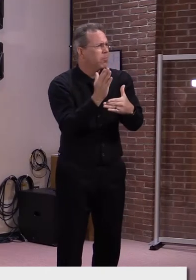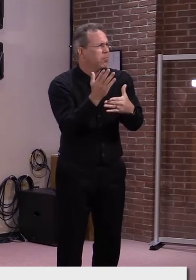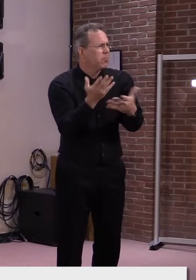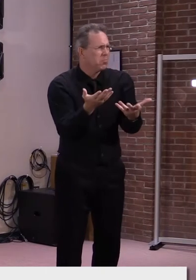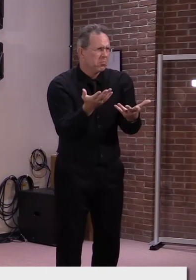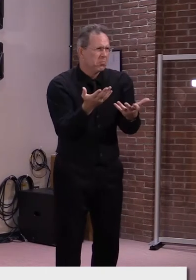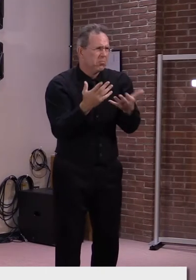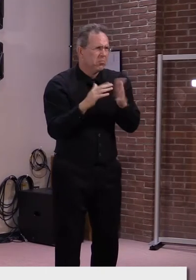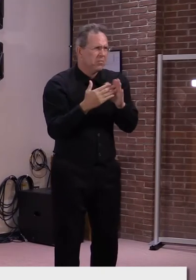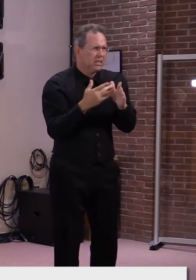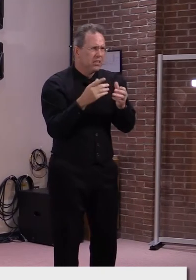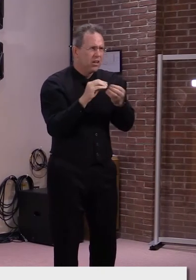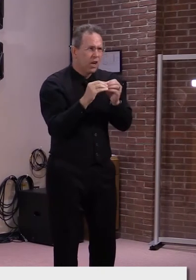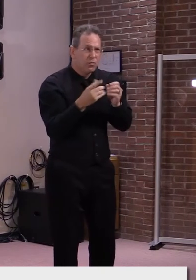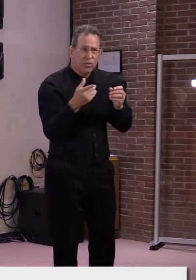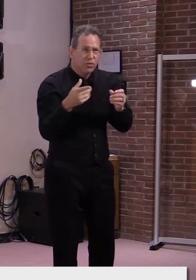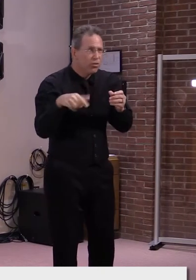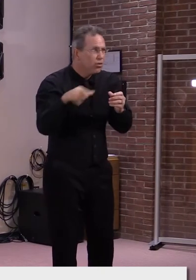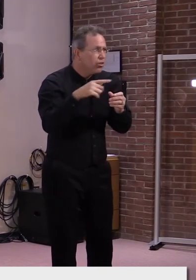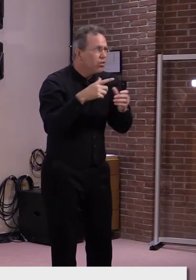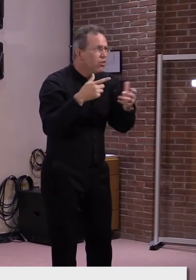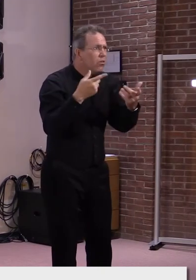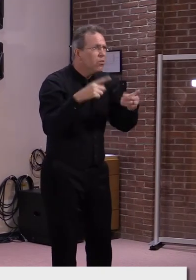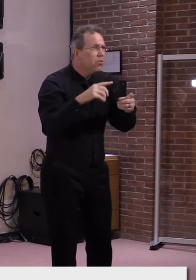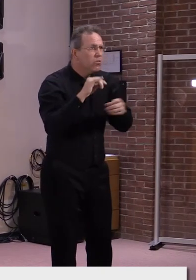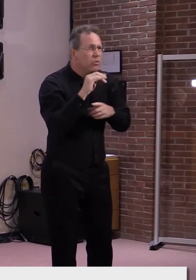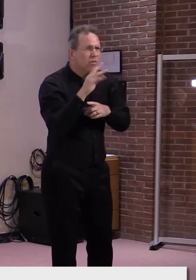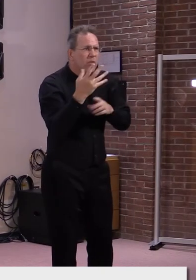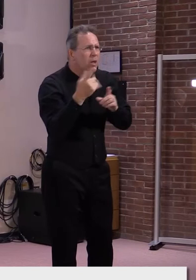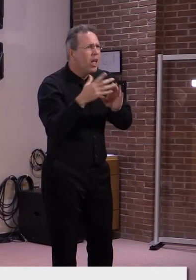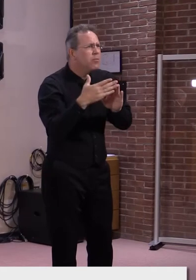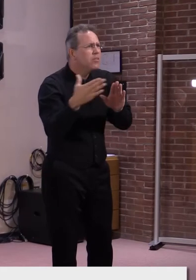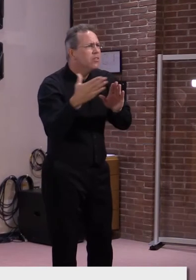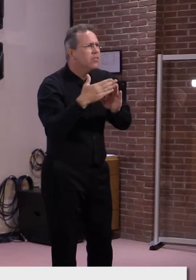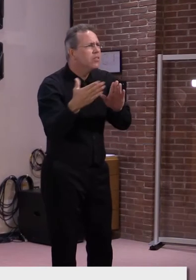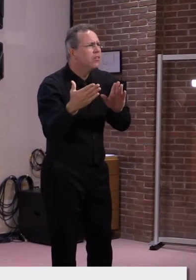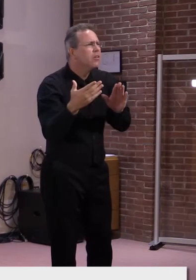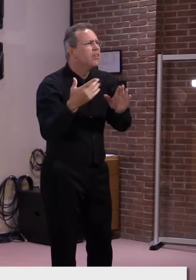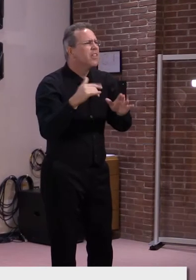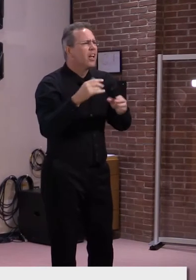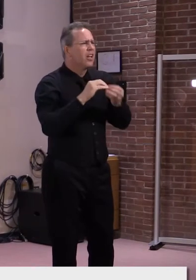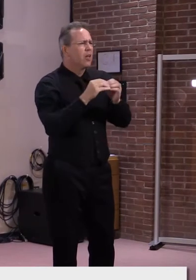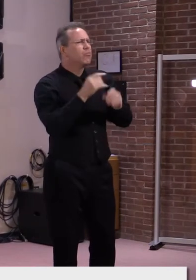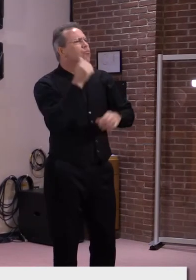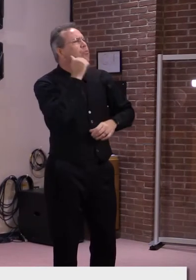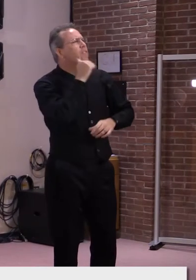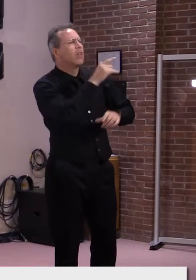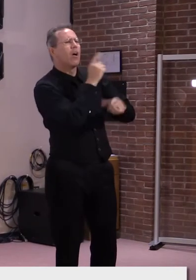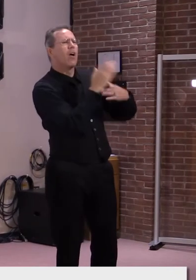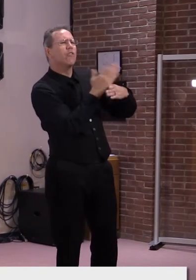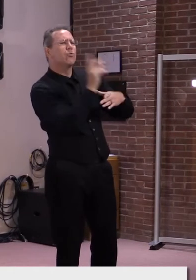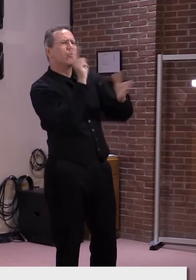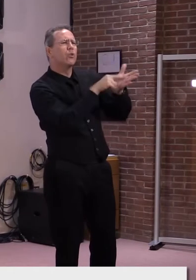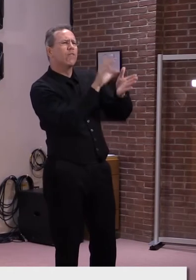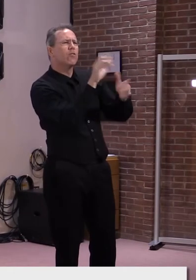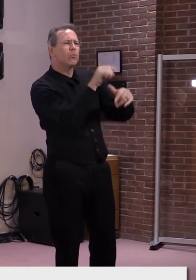June 5th. But in recent days, that daily number has dropped off, demonstrating a slowdown